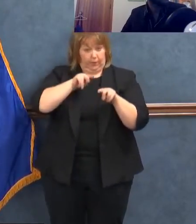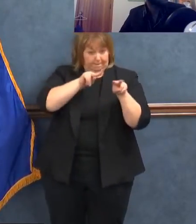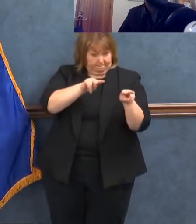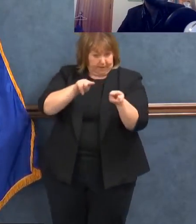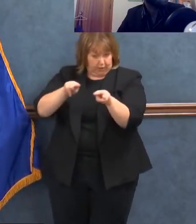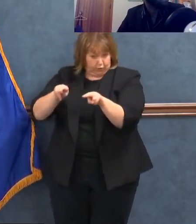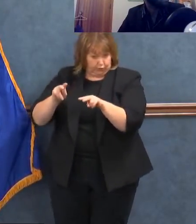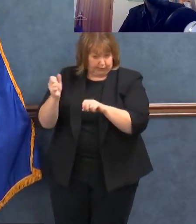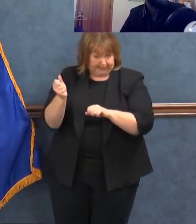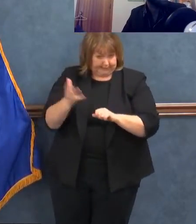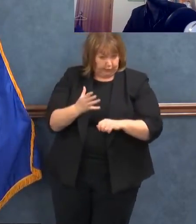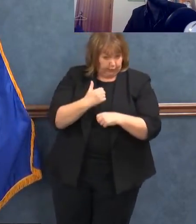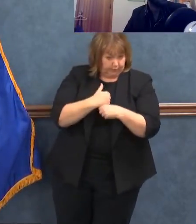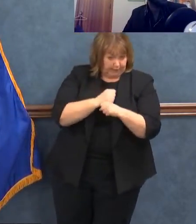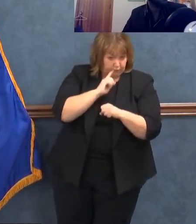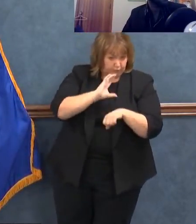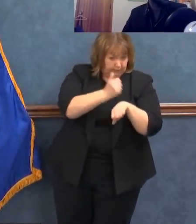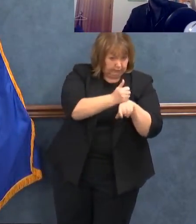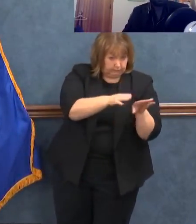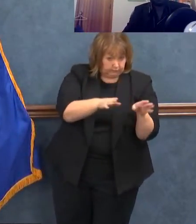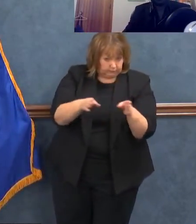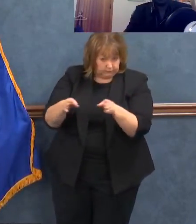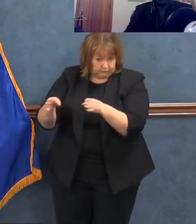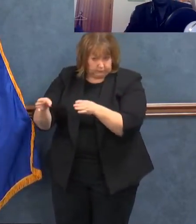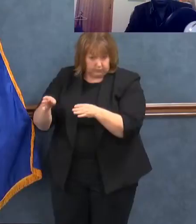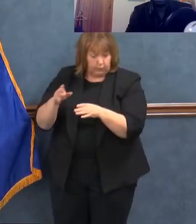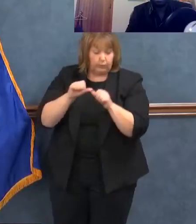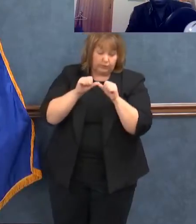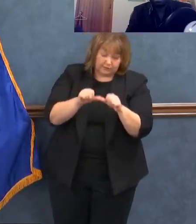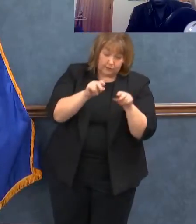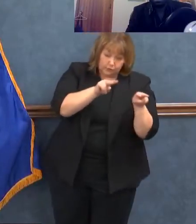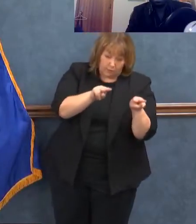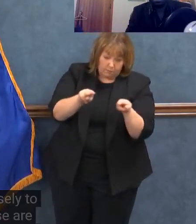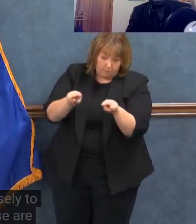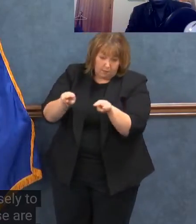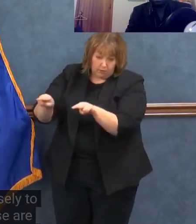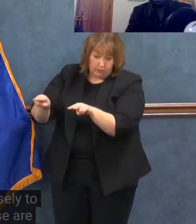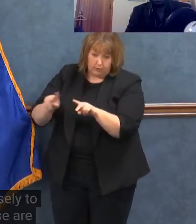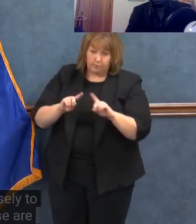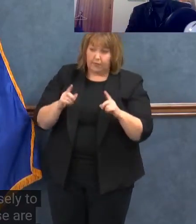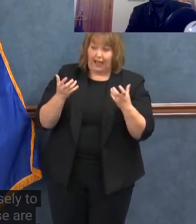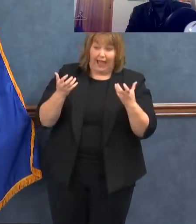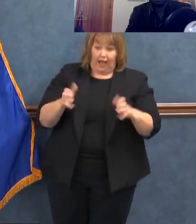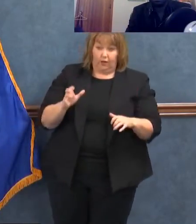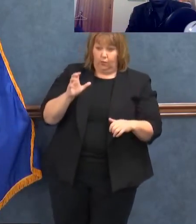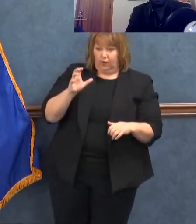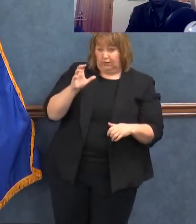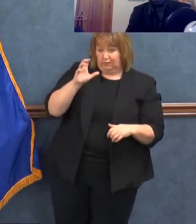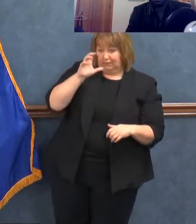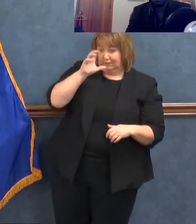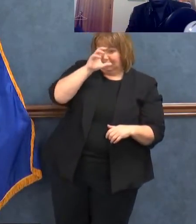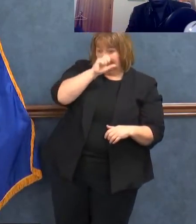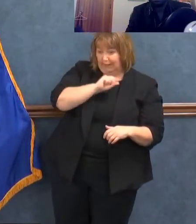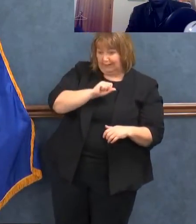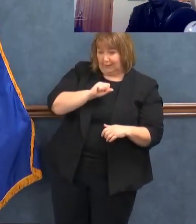to make sure that those are in place, and we will continue to monitor them closely, but I don't want to speculate any